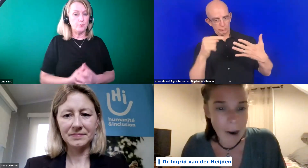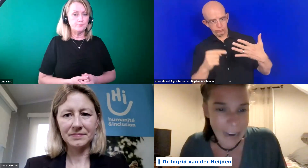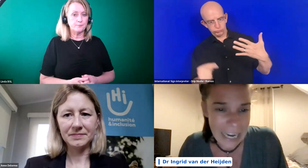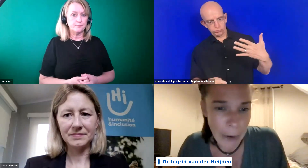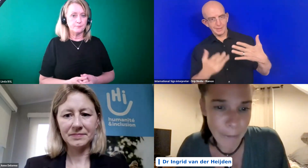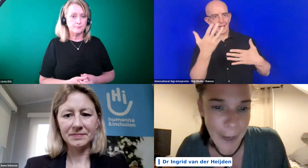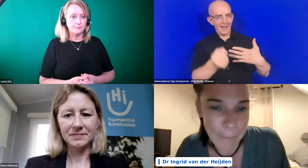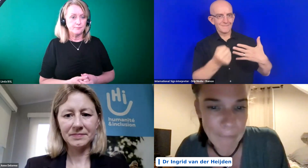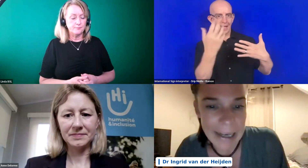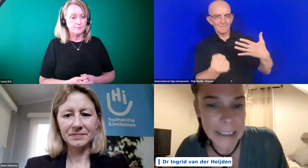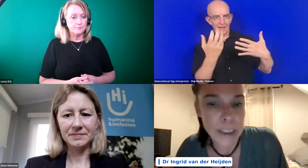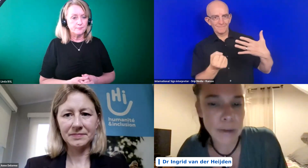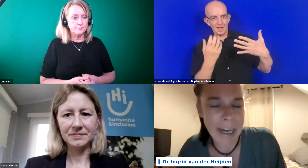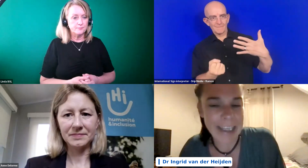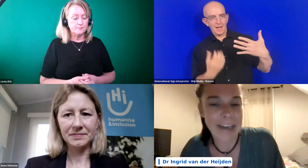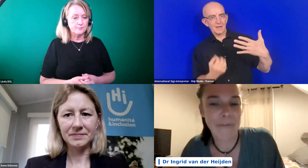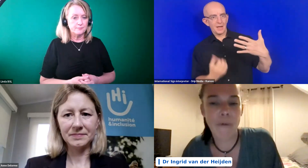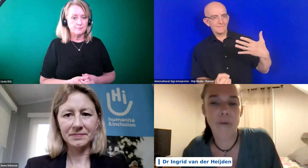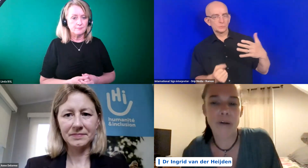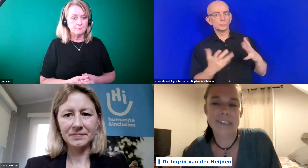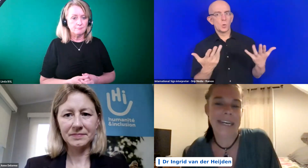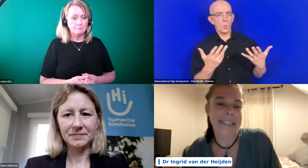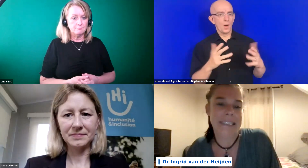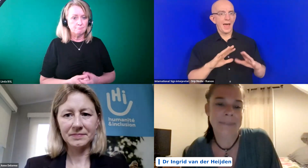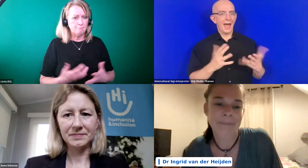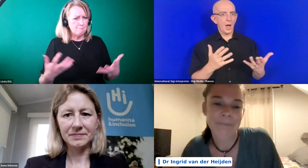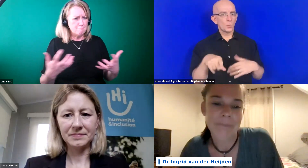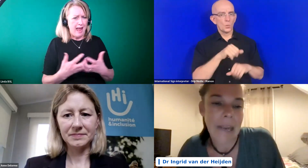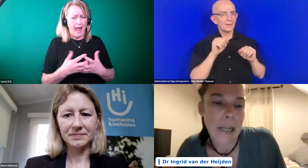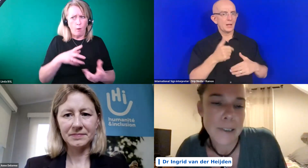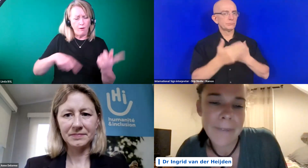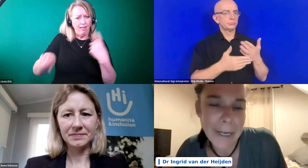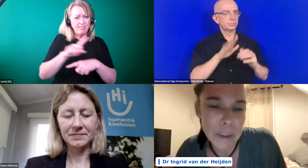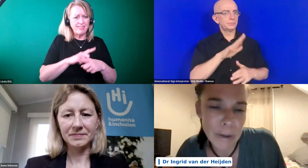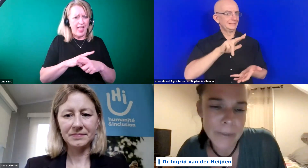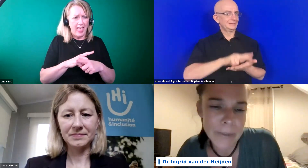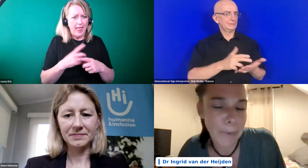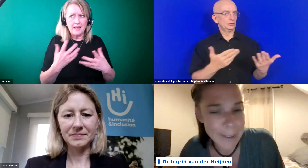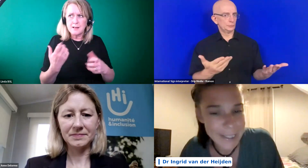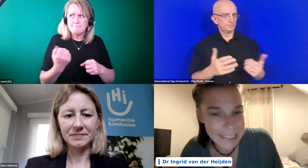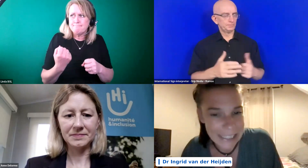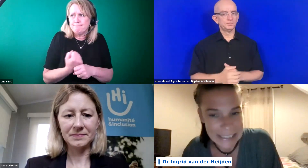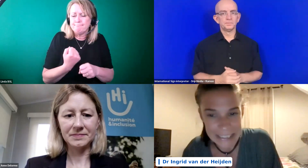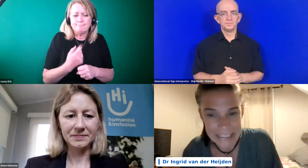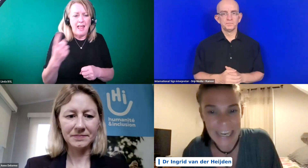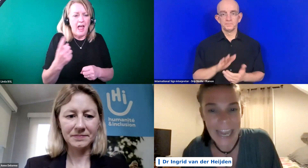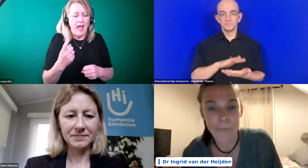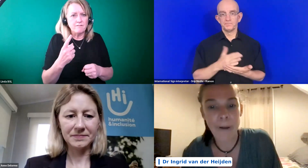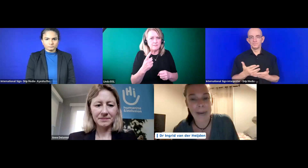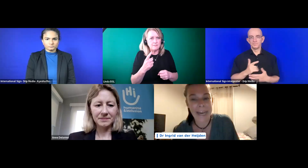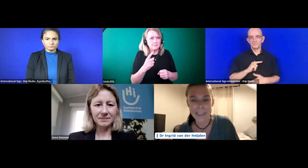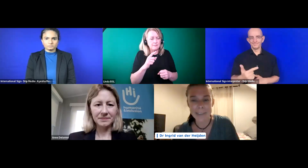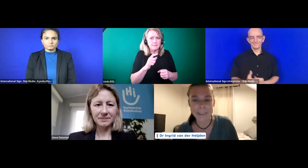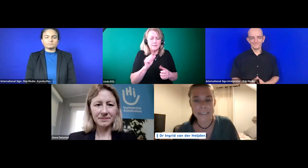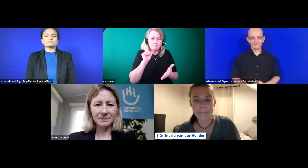So how can healthcare providers strengthen informed consent to make sure it's person-centered and